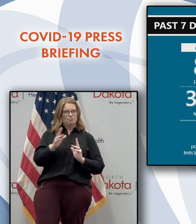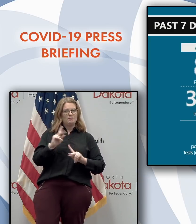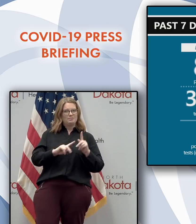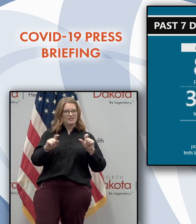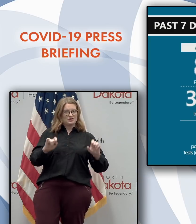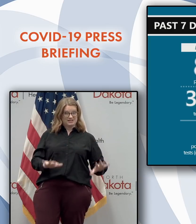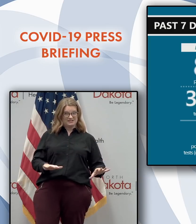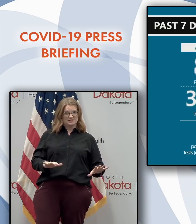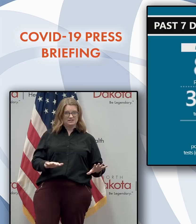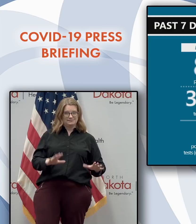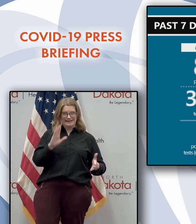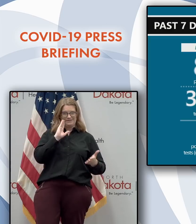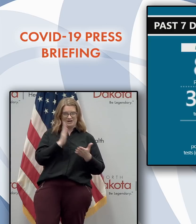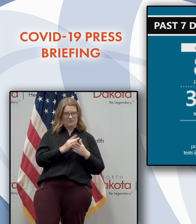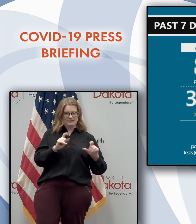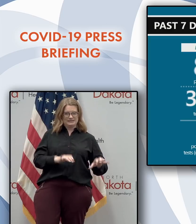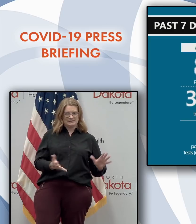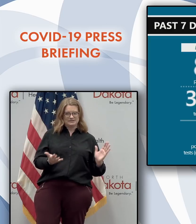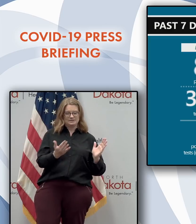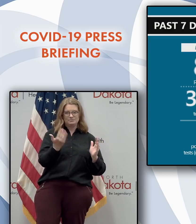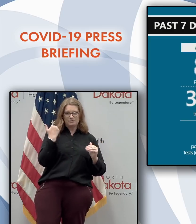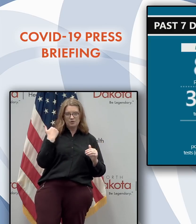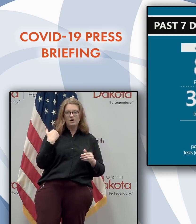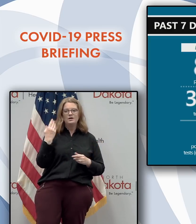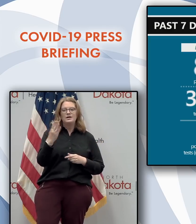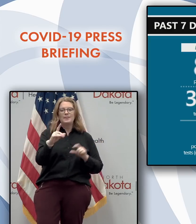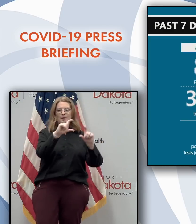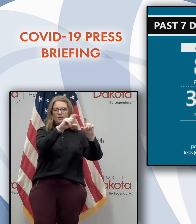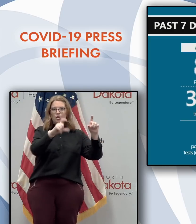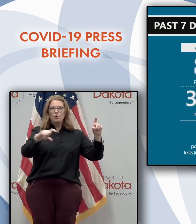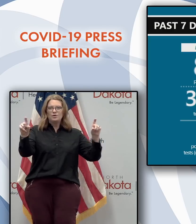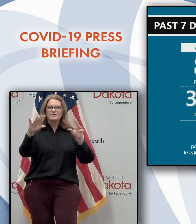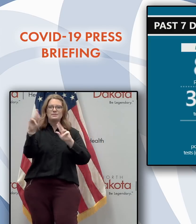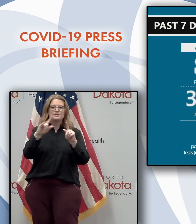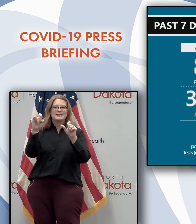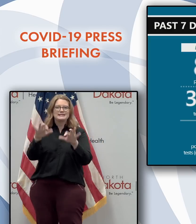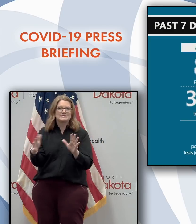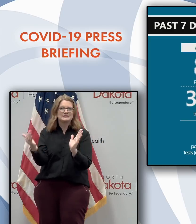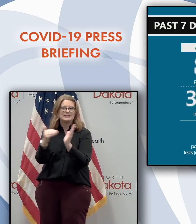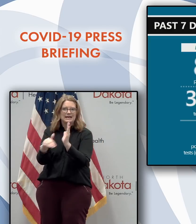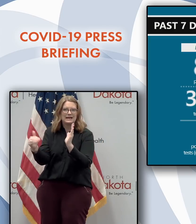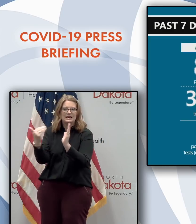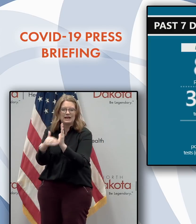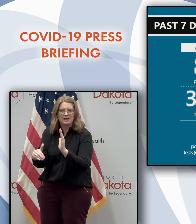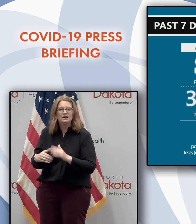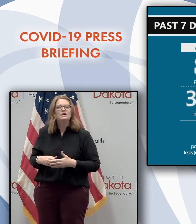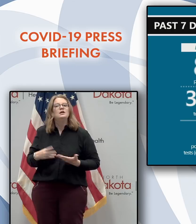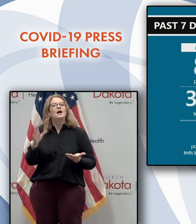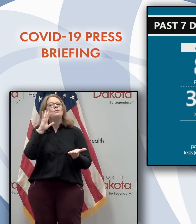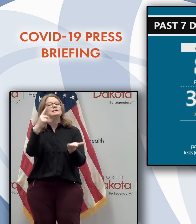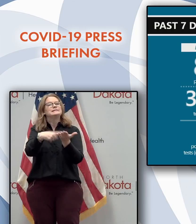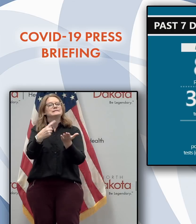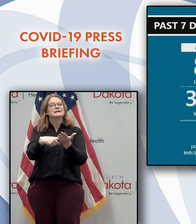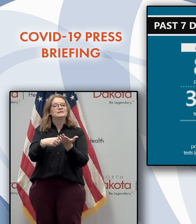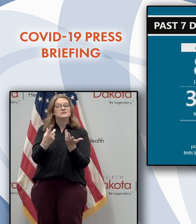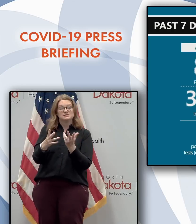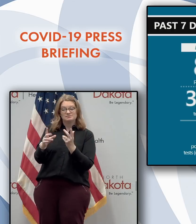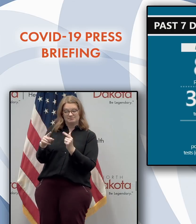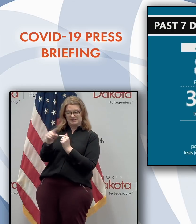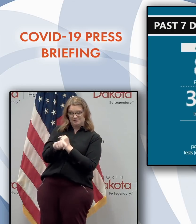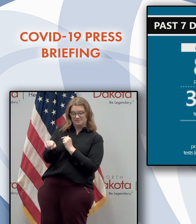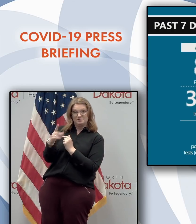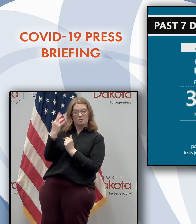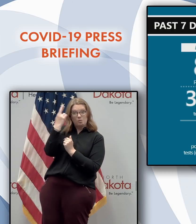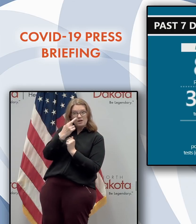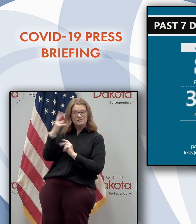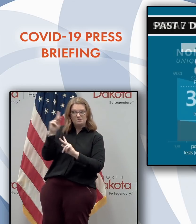tested. The top is the people that are repeat testing, and we'll talk again in a little bit about the importance of why we're testing people